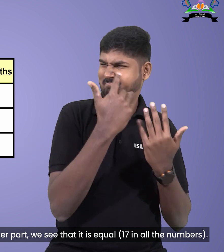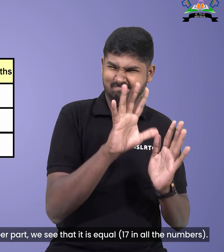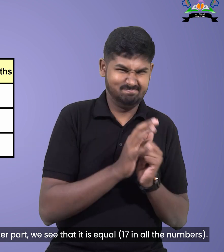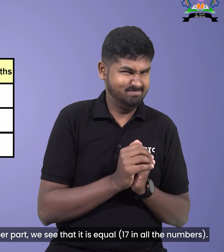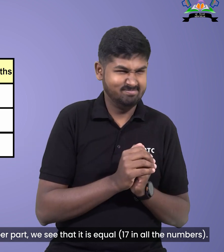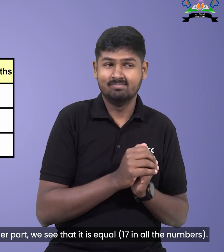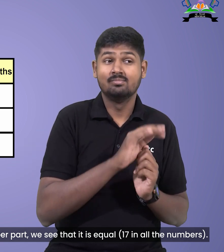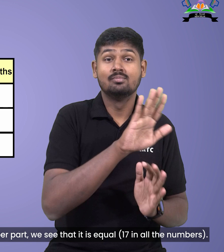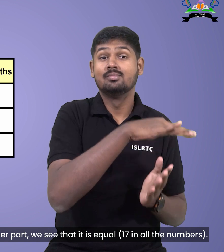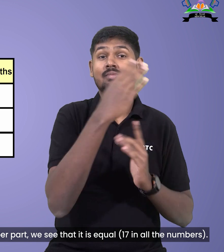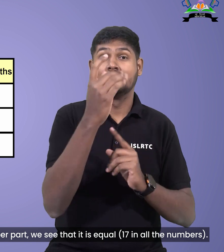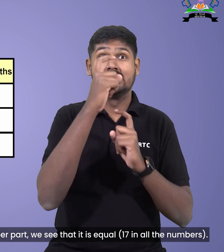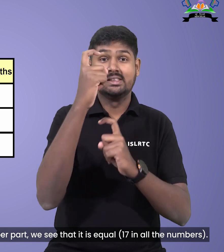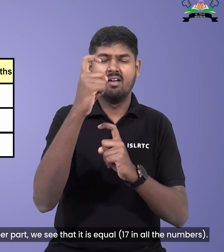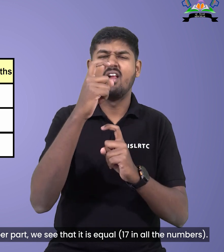the numbers.